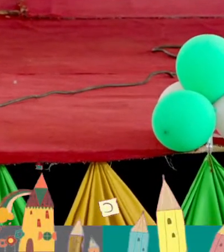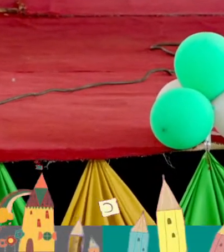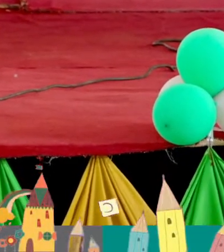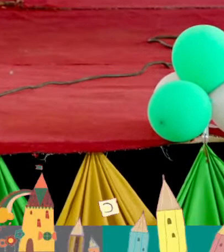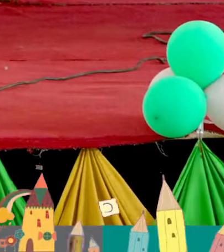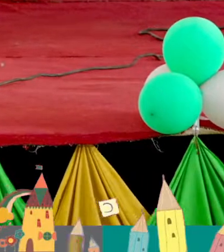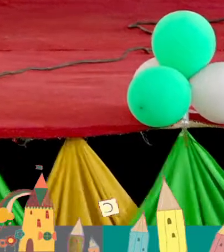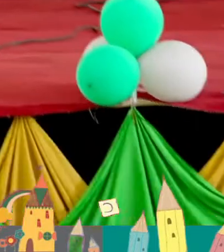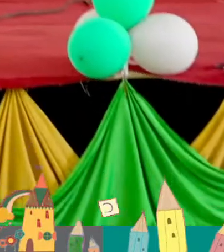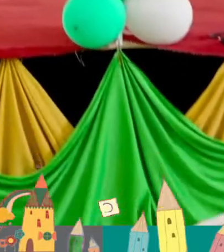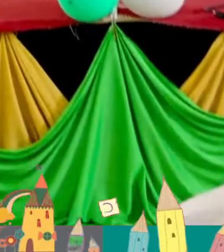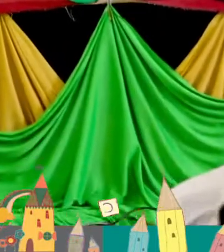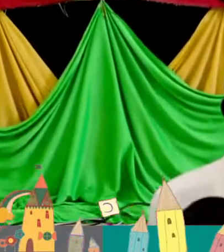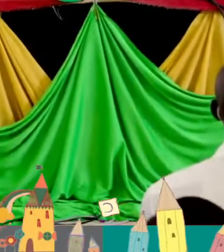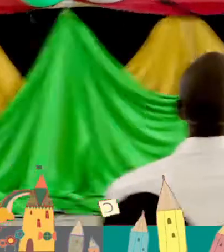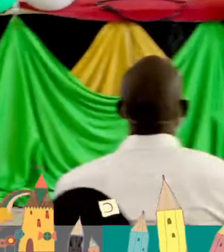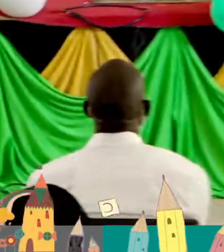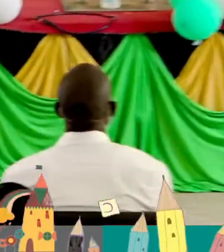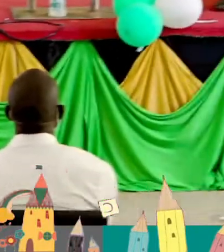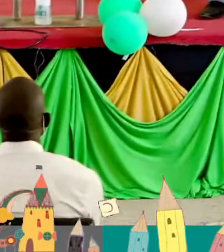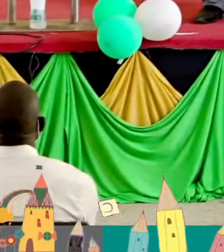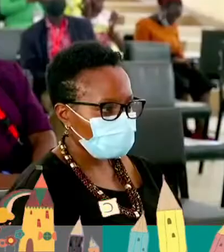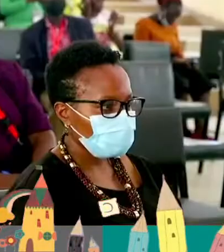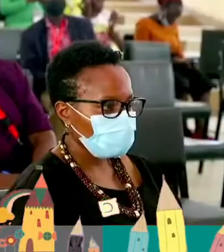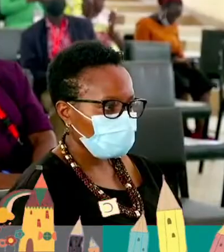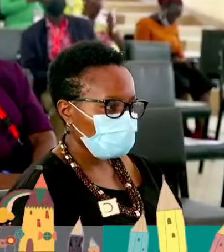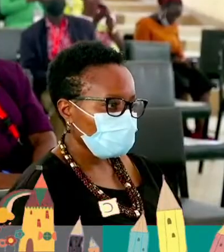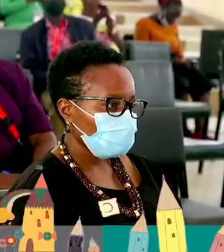direct us how to move forward. Thank you.